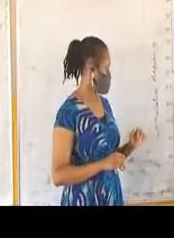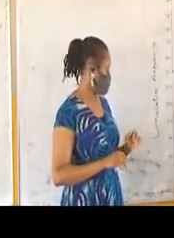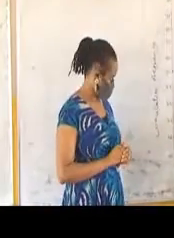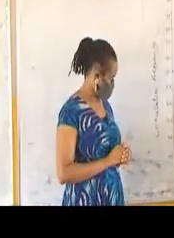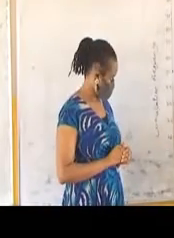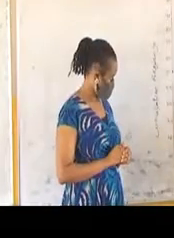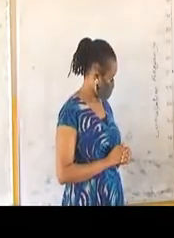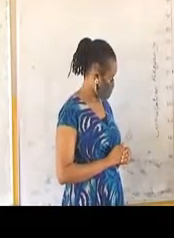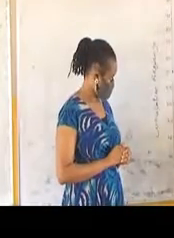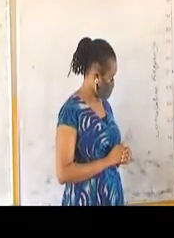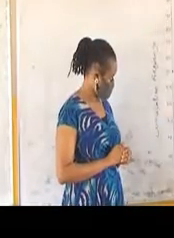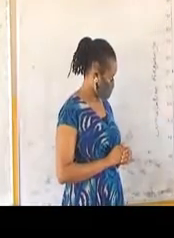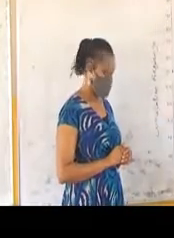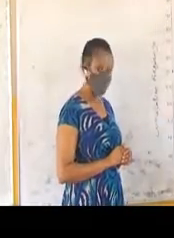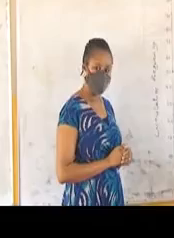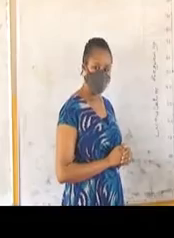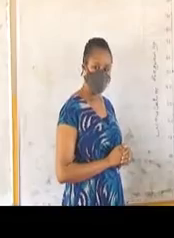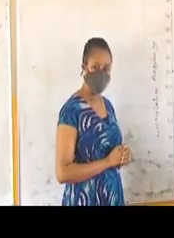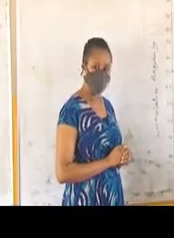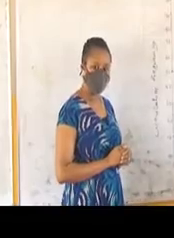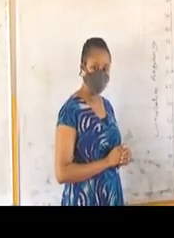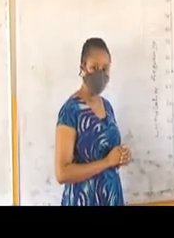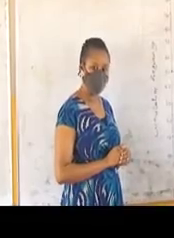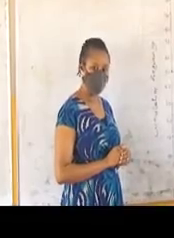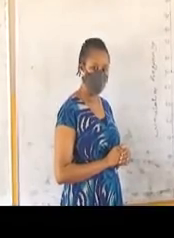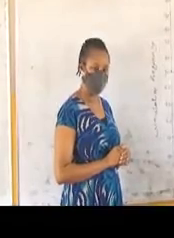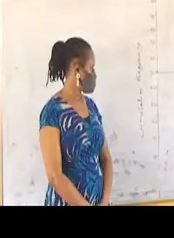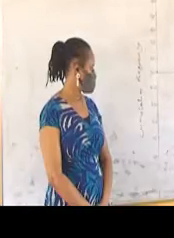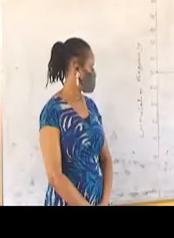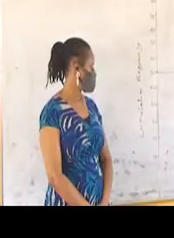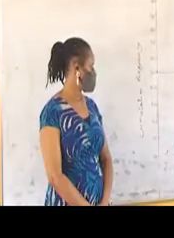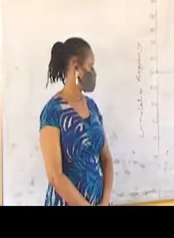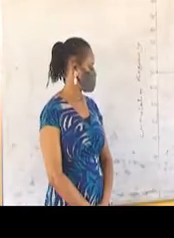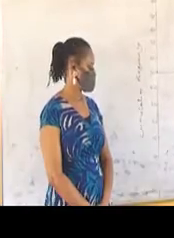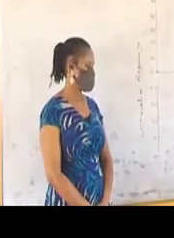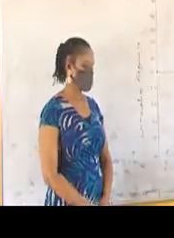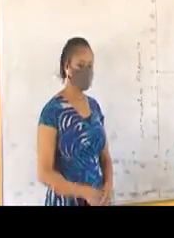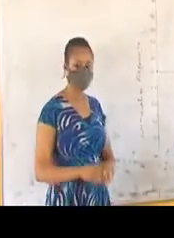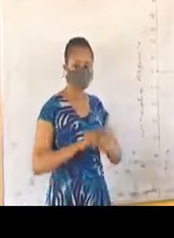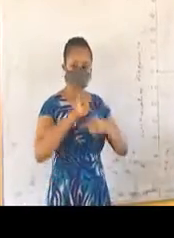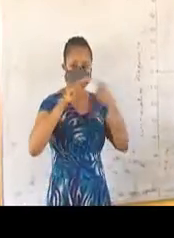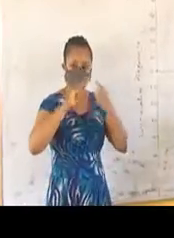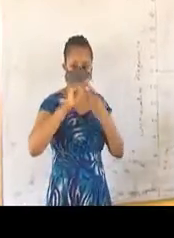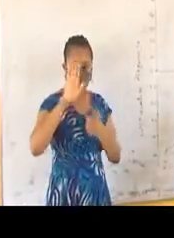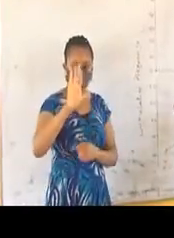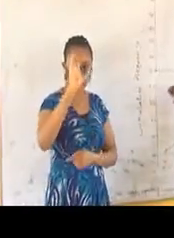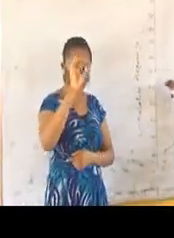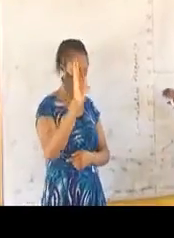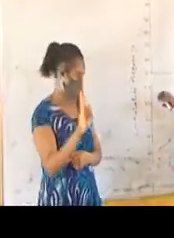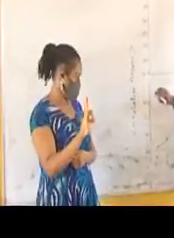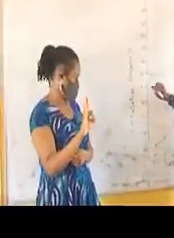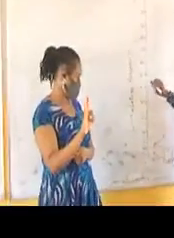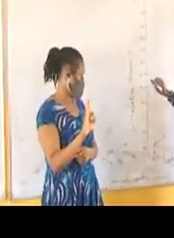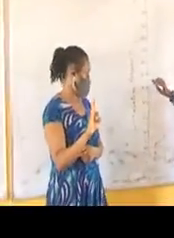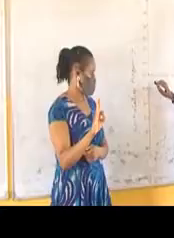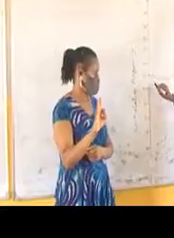down. So you will read the value here. So you go to your cumulative frequency